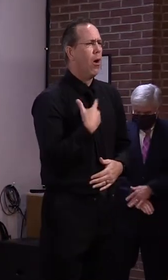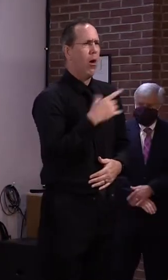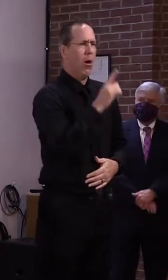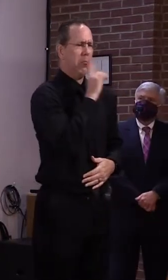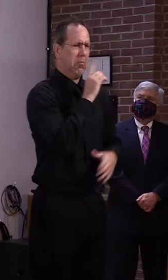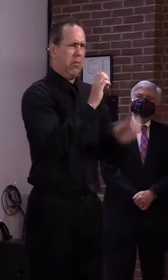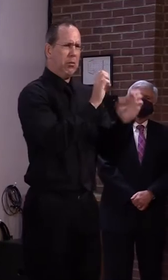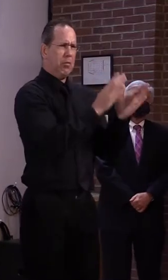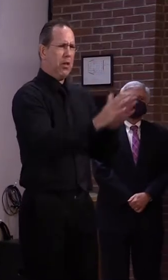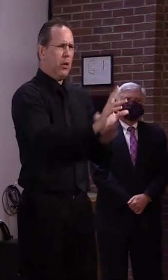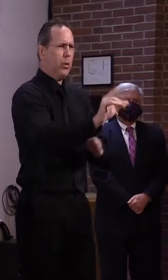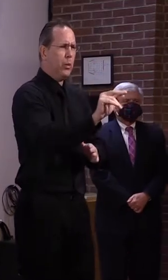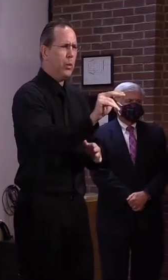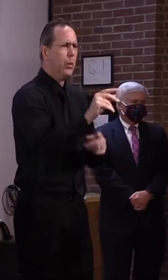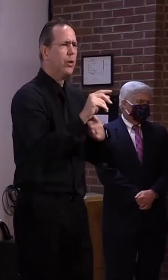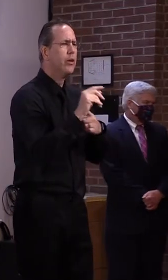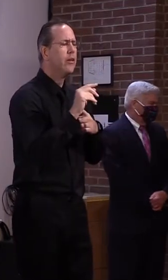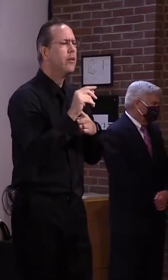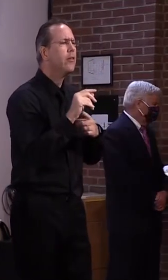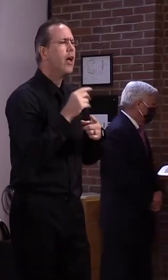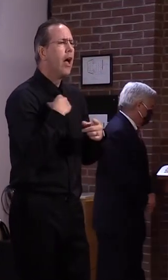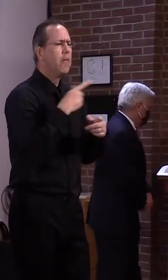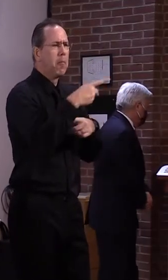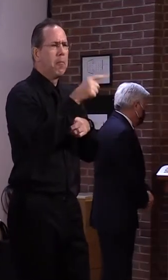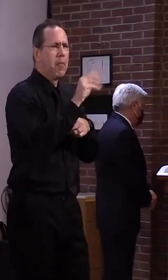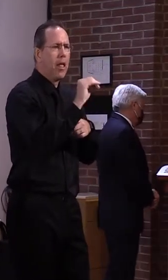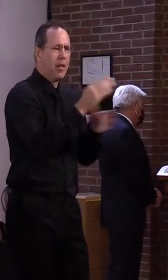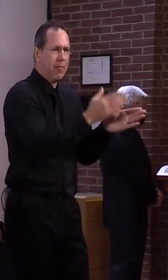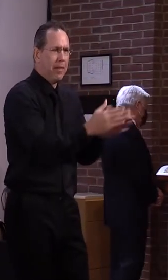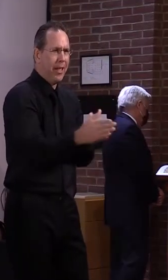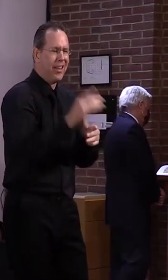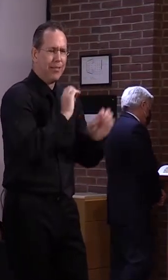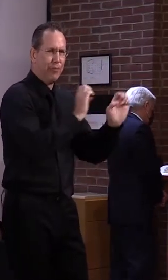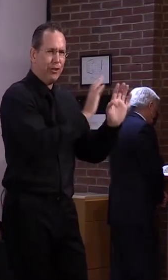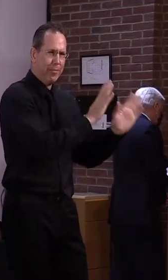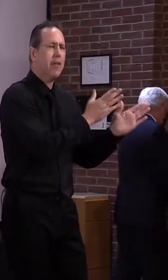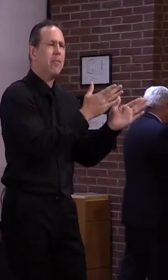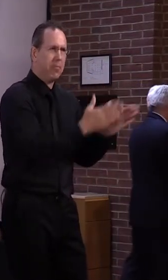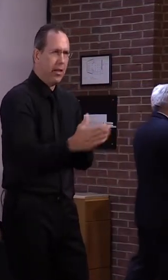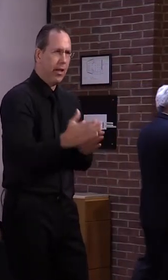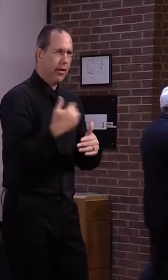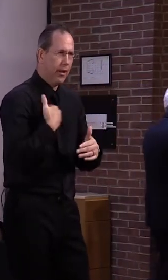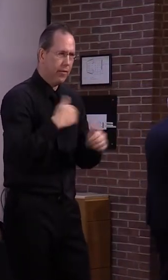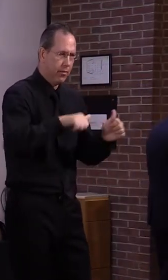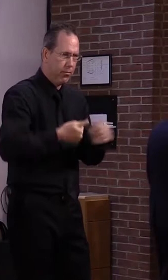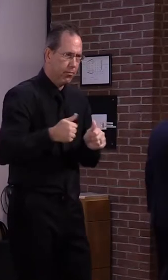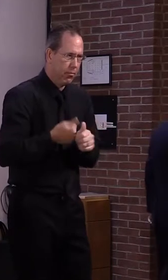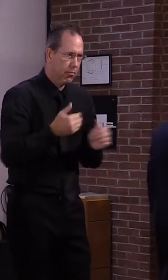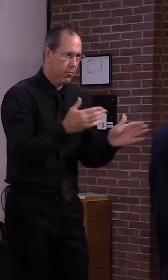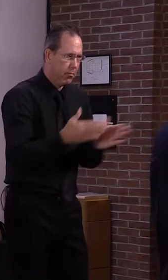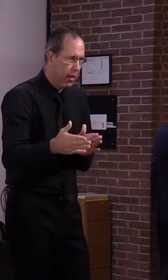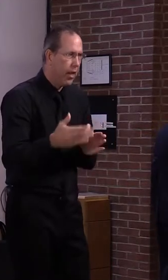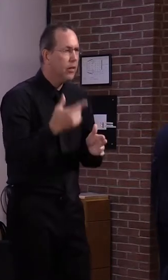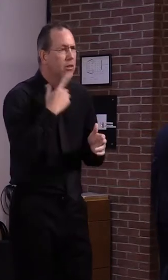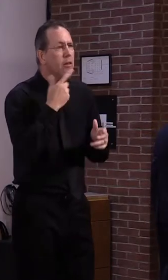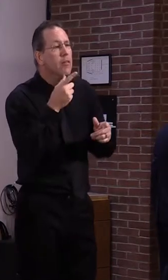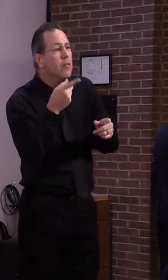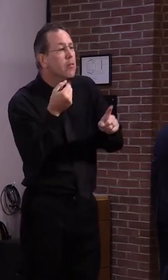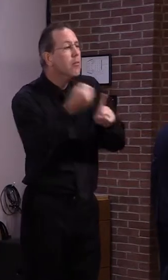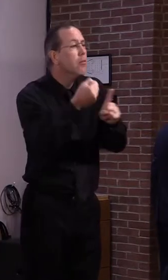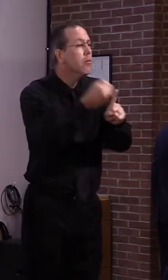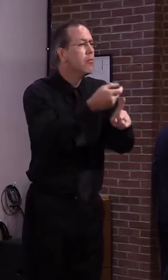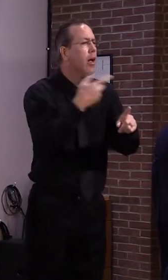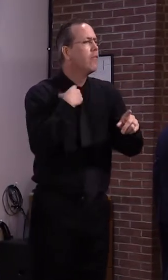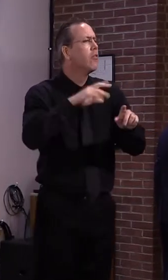from the very beginning, we've baked into that sort of flexibility into our design. So we think that sets schools up well to have to navigate these challenges that